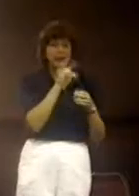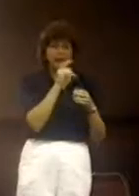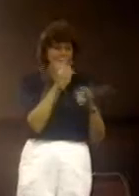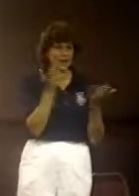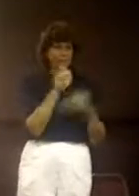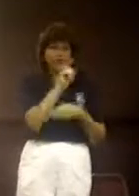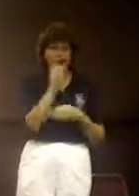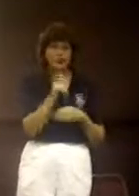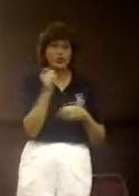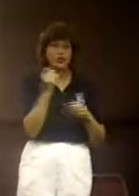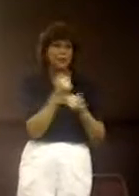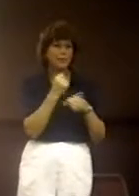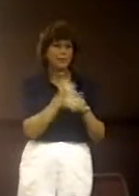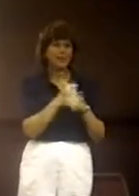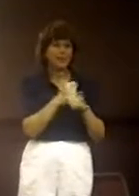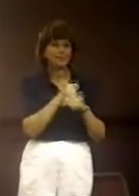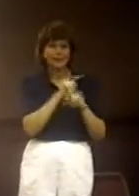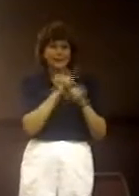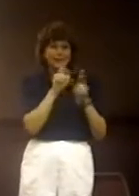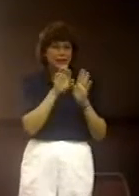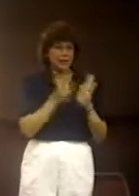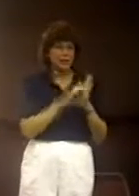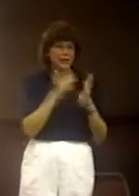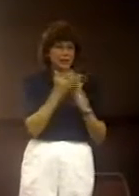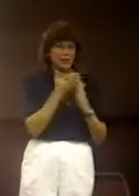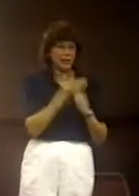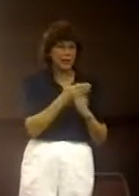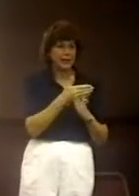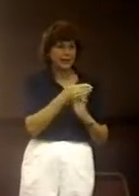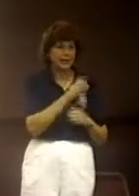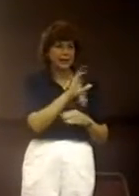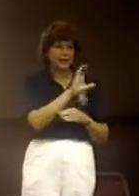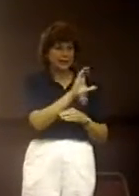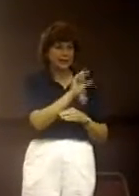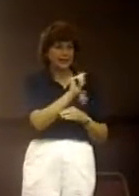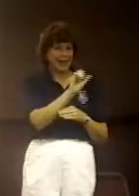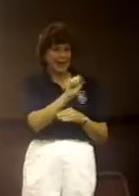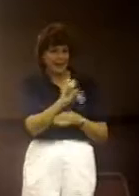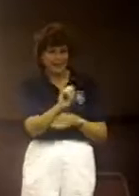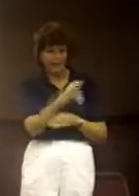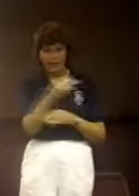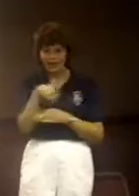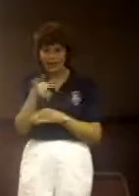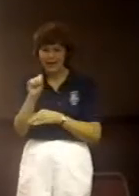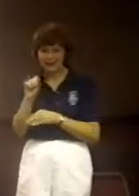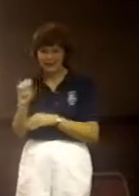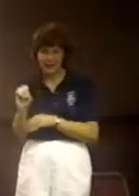between CASE, or conceptually accurate signed English, and PSE.